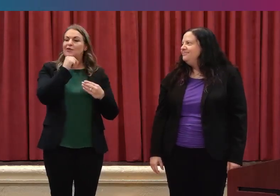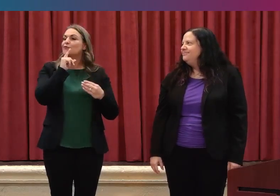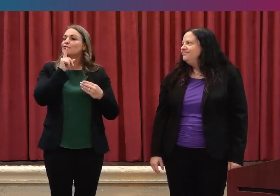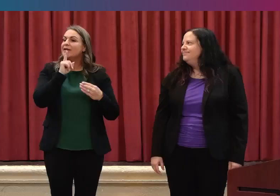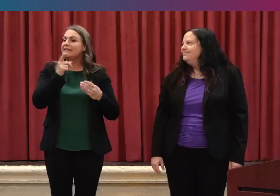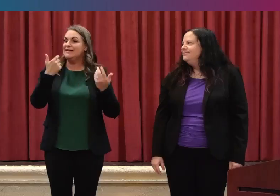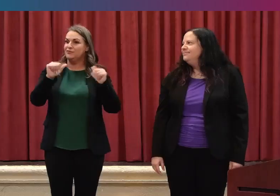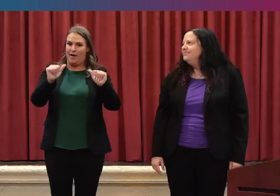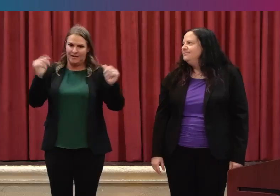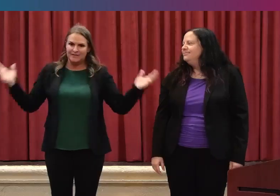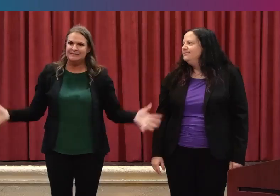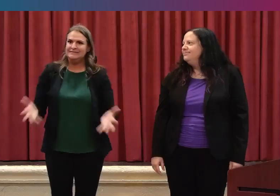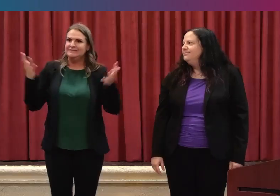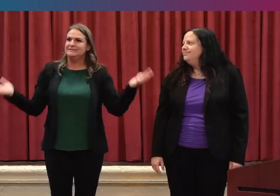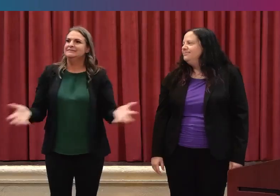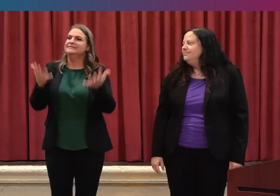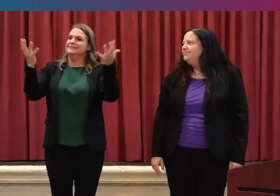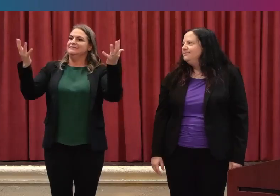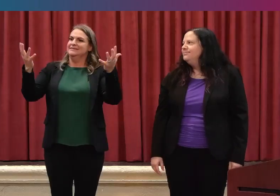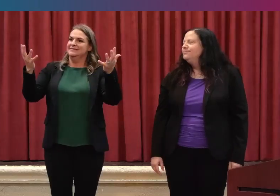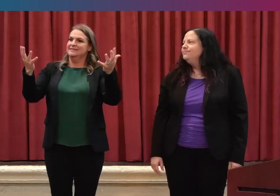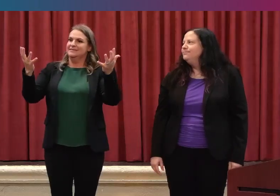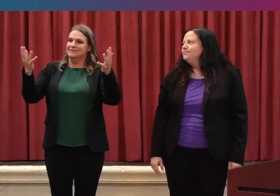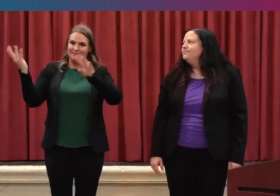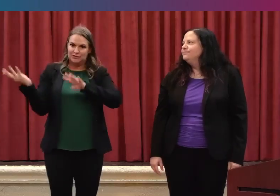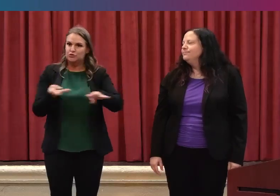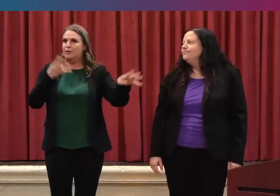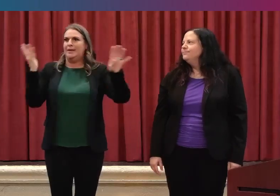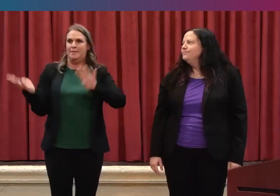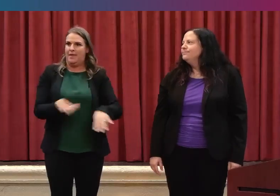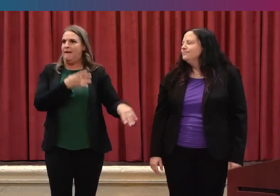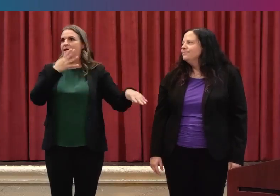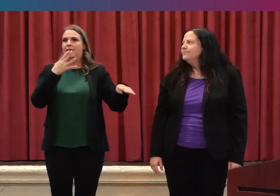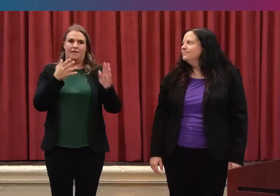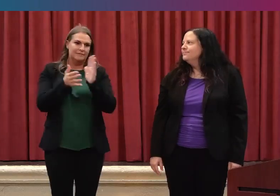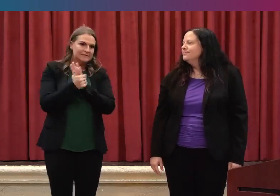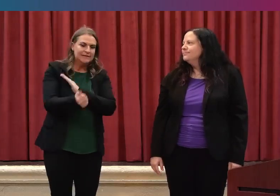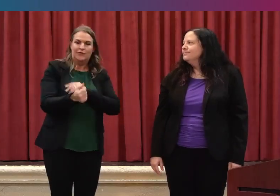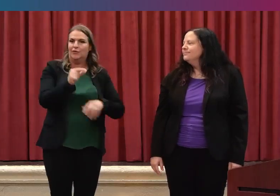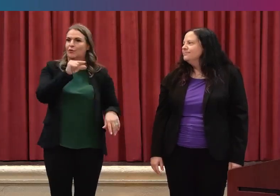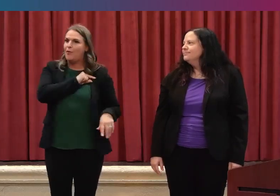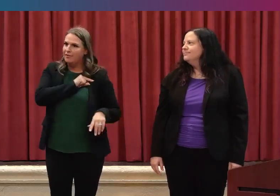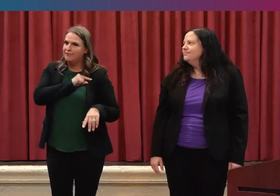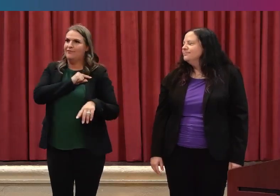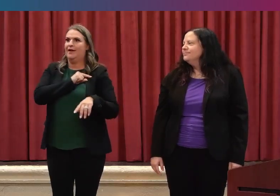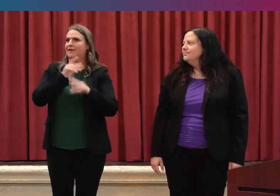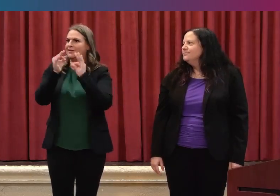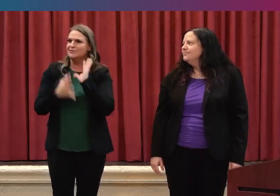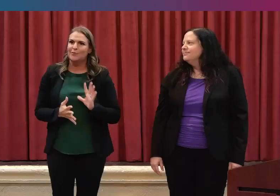training programs in hopes to foster the next generation of sign language interpreters so we can keep them coming along.